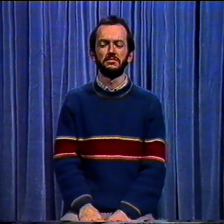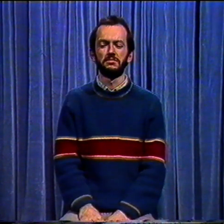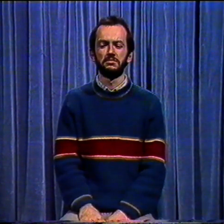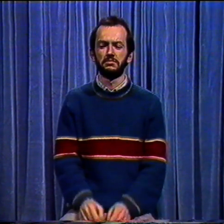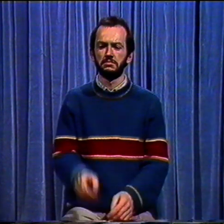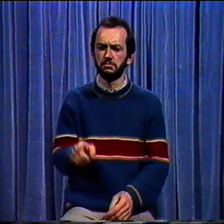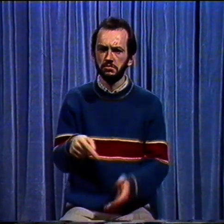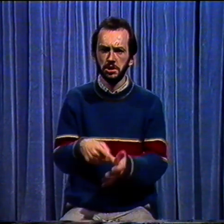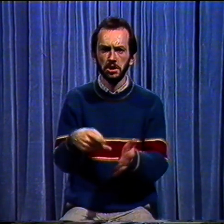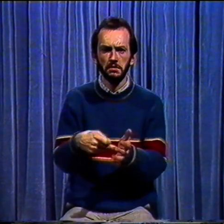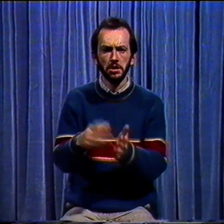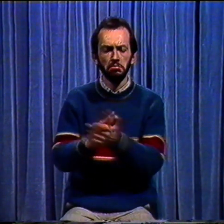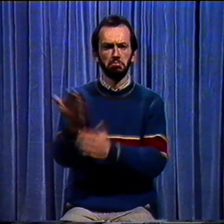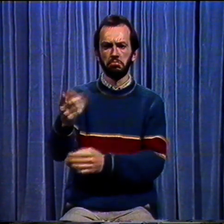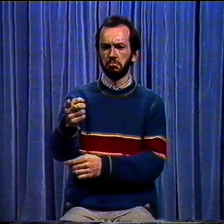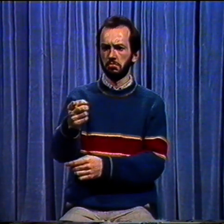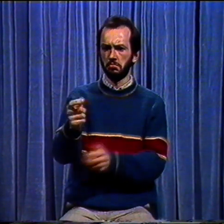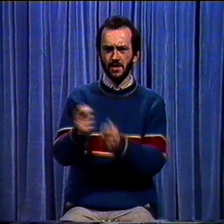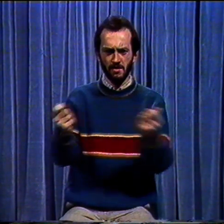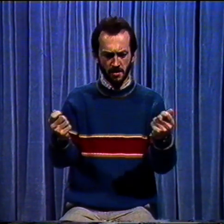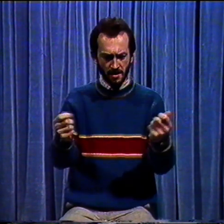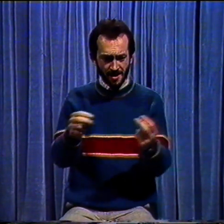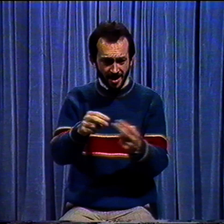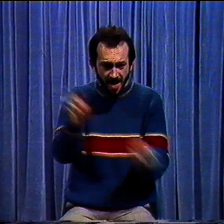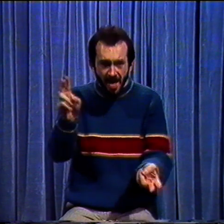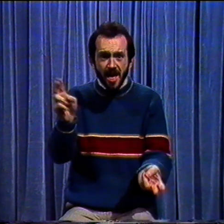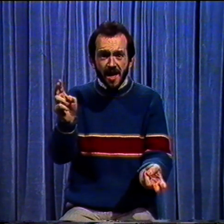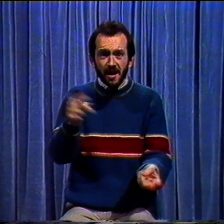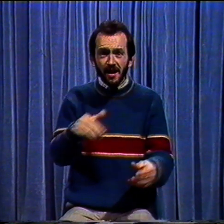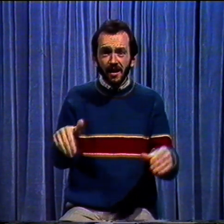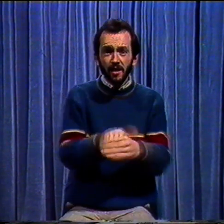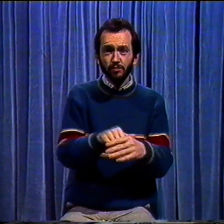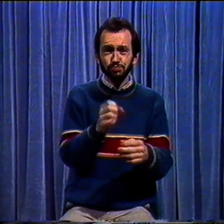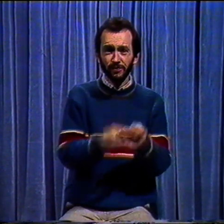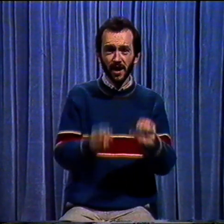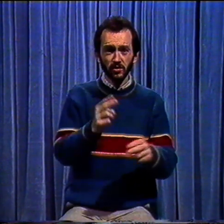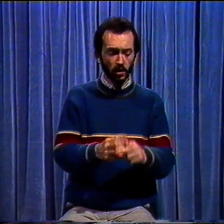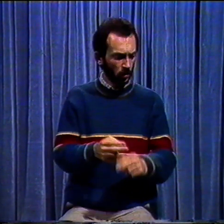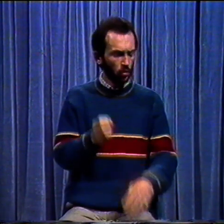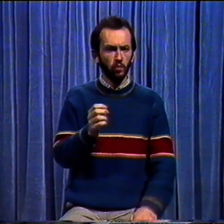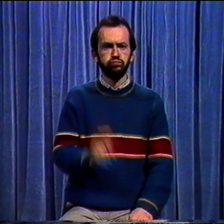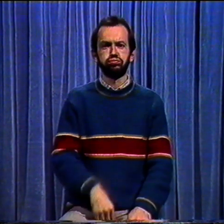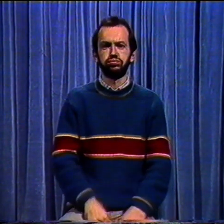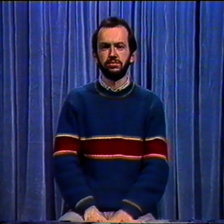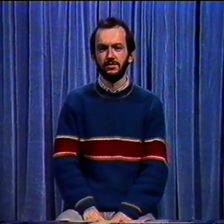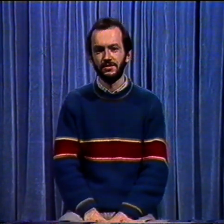later, I saw on television and in the newspaper, and I was absolutely flabbergasted. He had become a professional